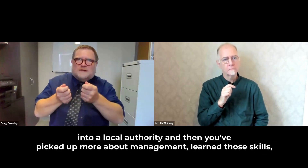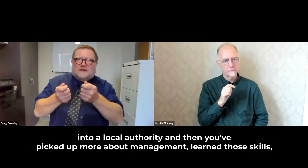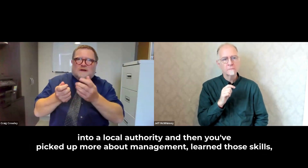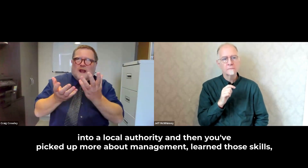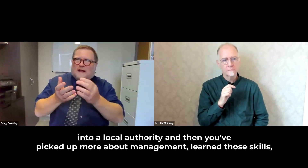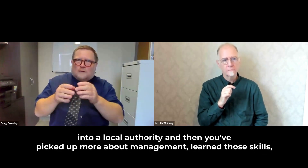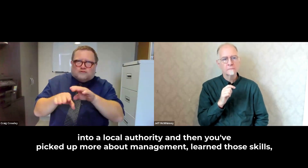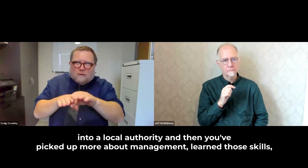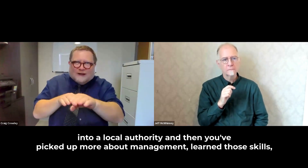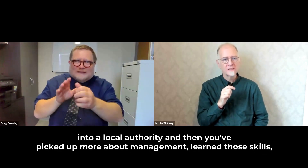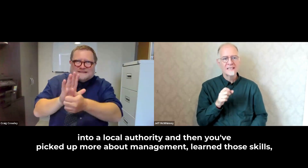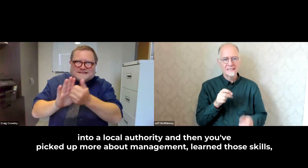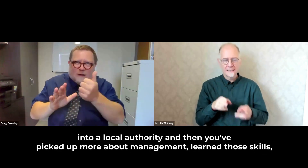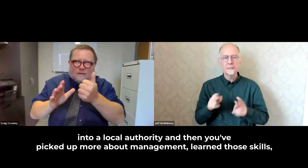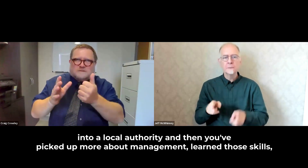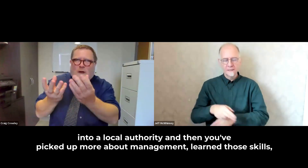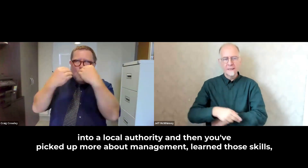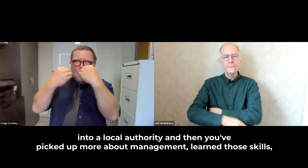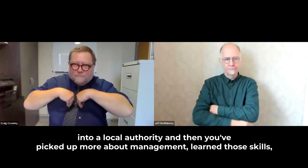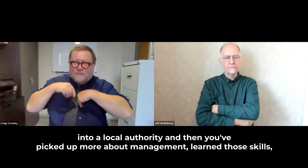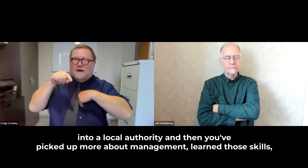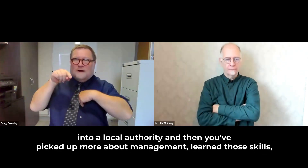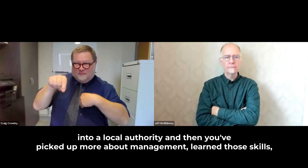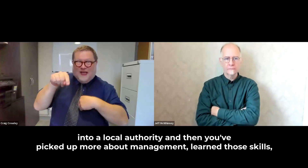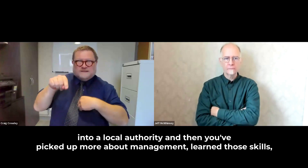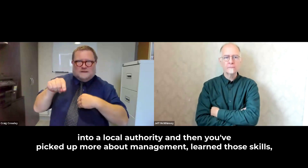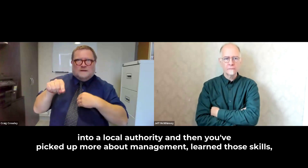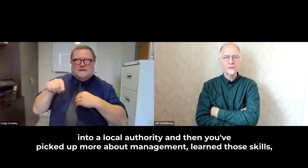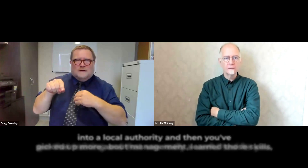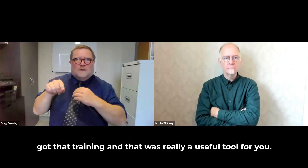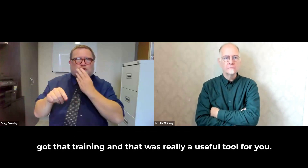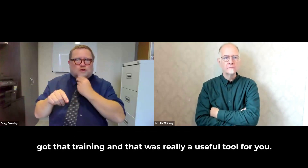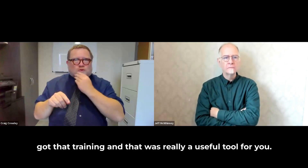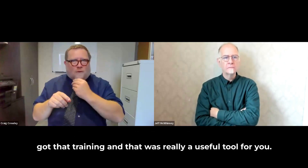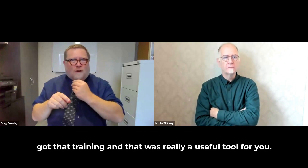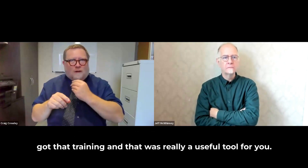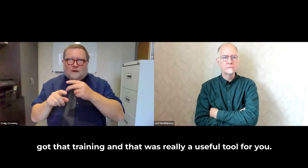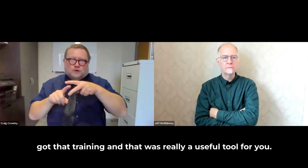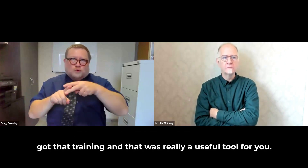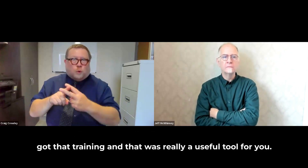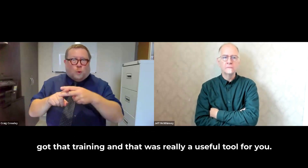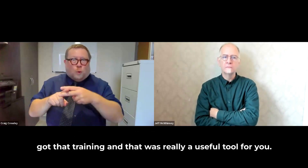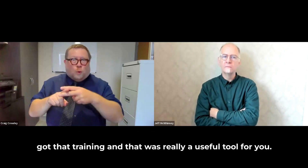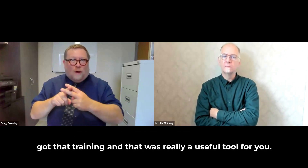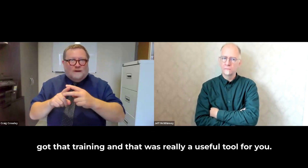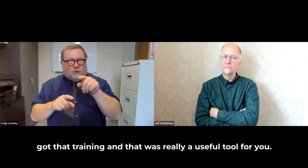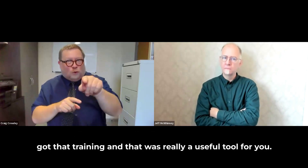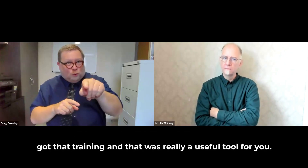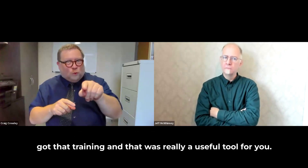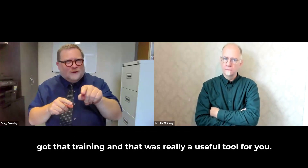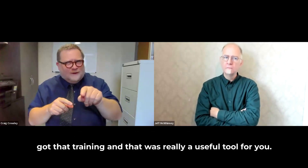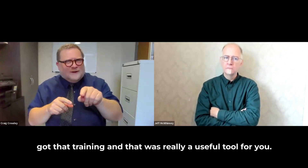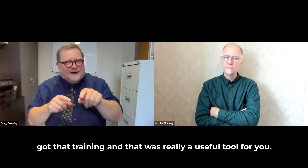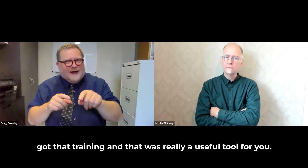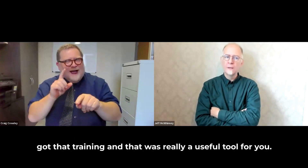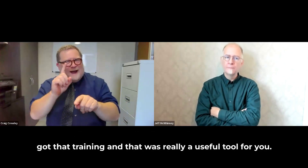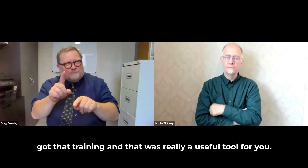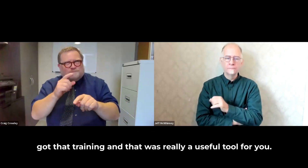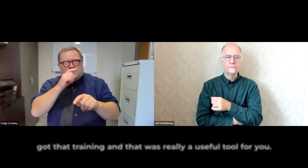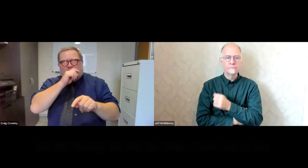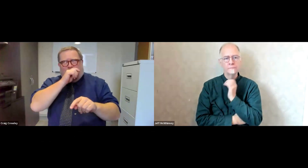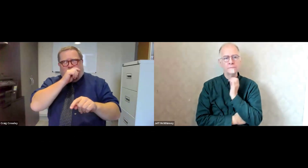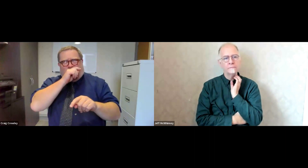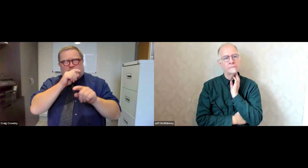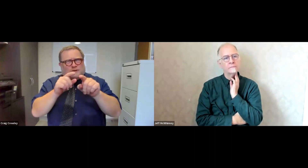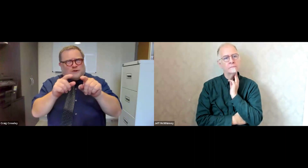picked up more about management, learned those skills, got that training, and that was really a useful tool for you.